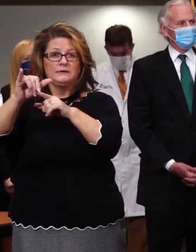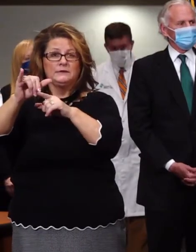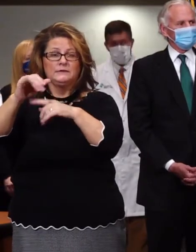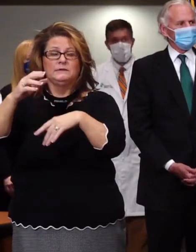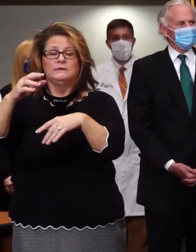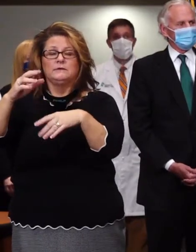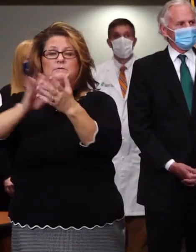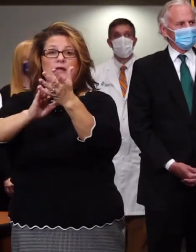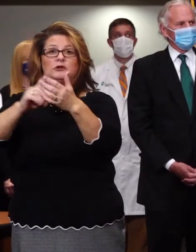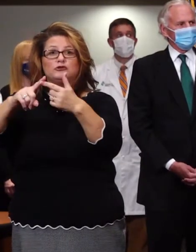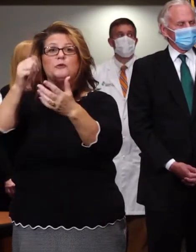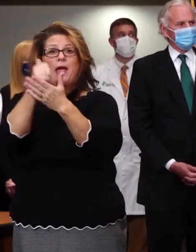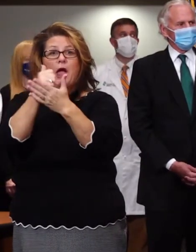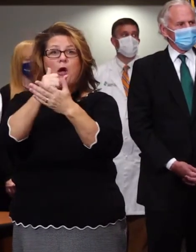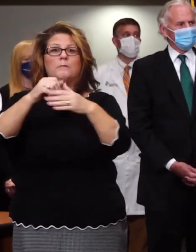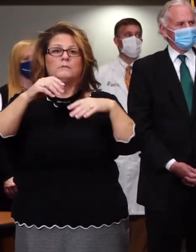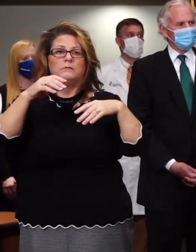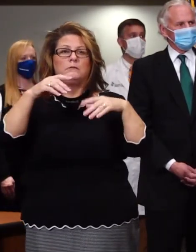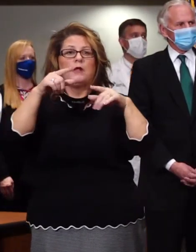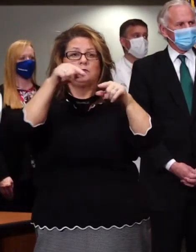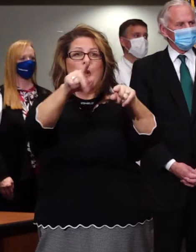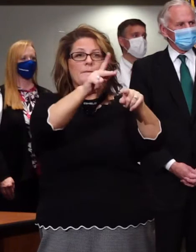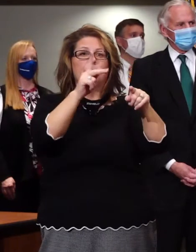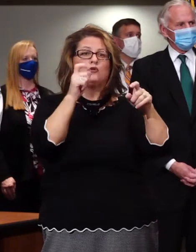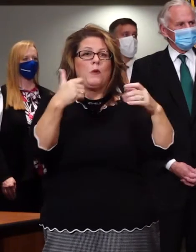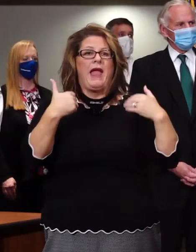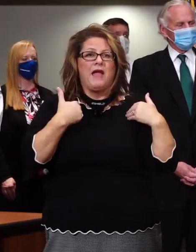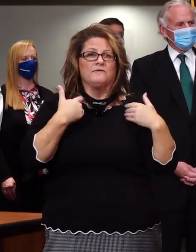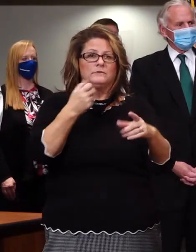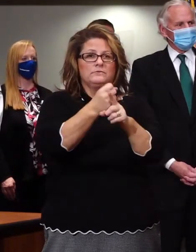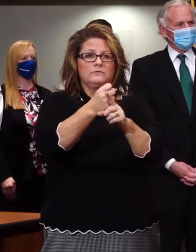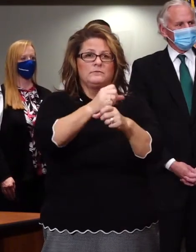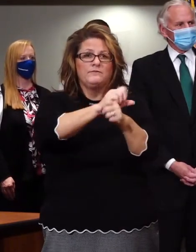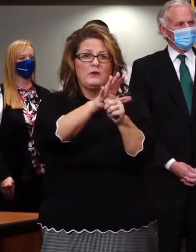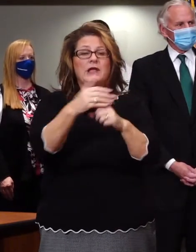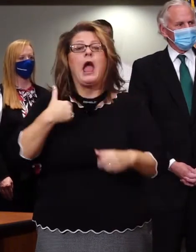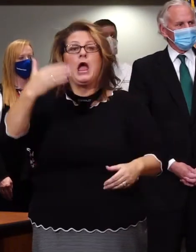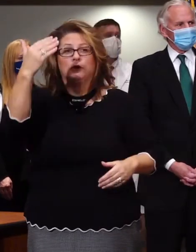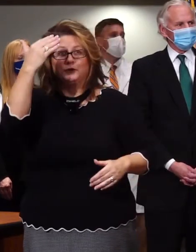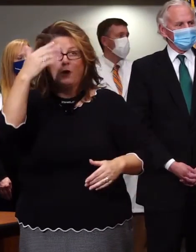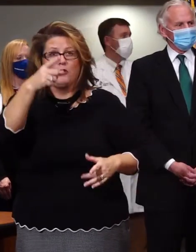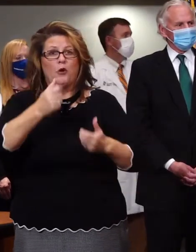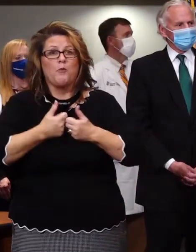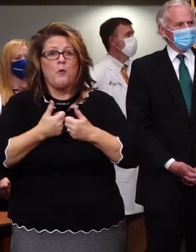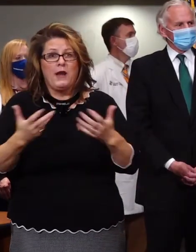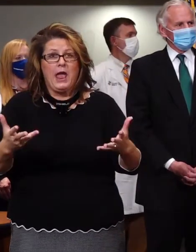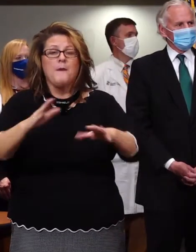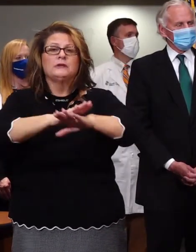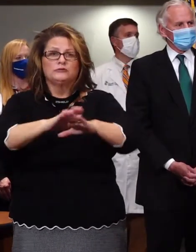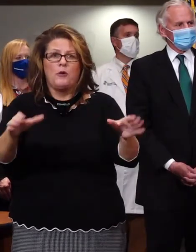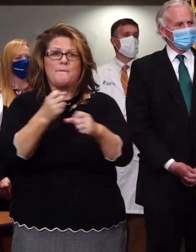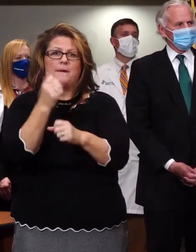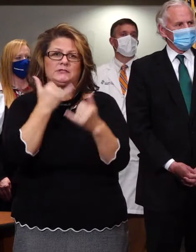Although now we can start to see the finish line, and fatigue has definitely set in, we must be careful not to stumble at the end of